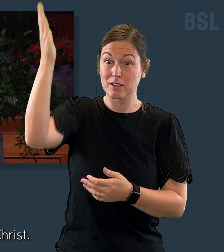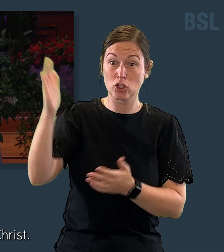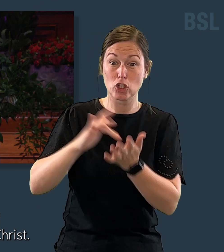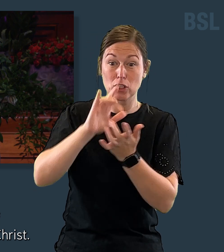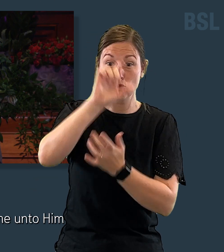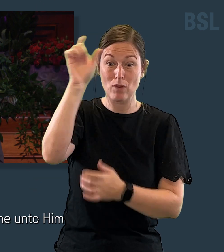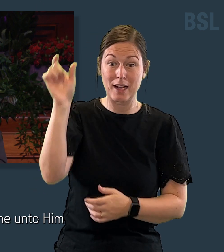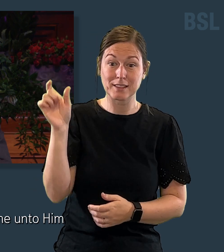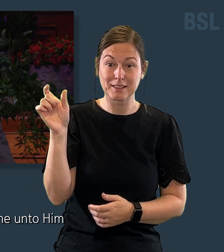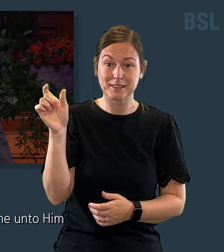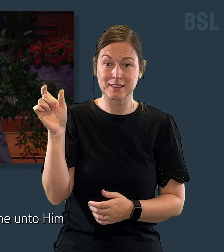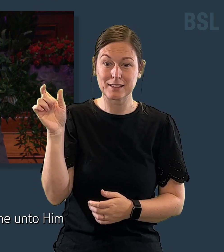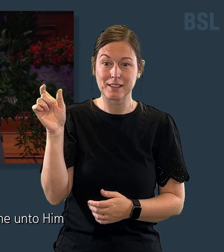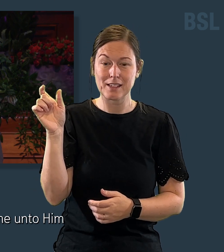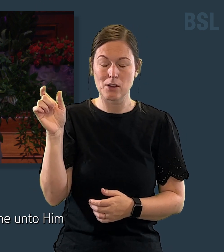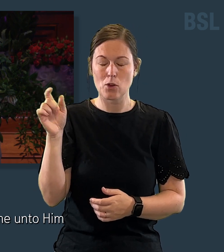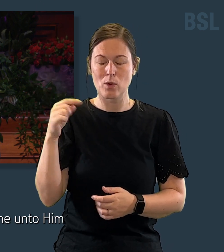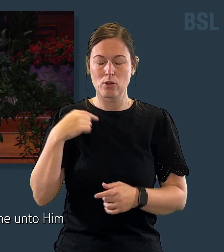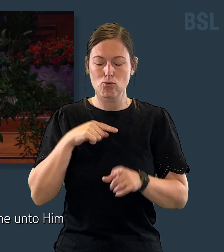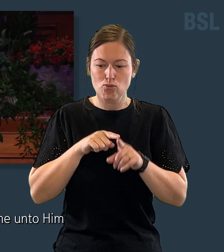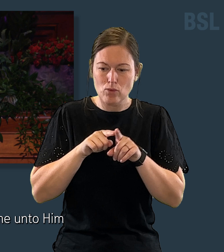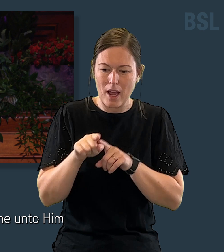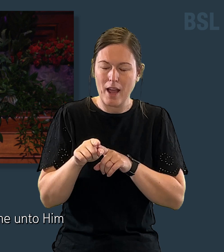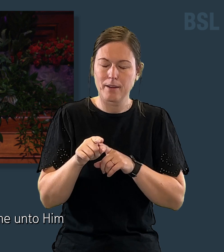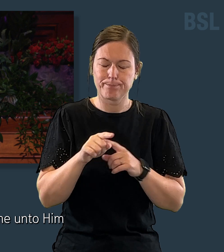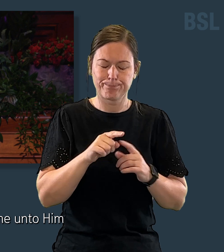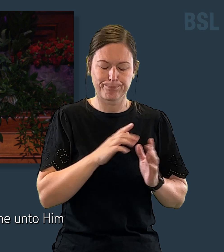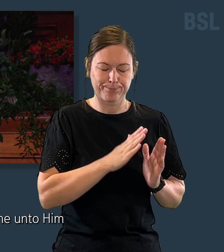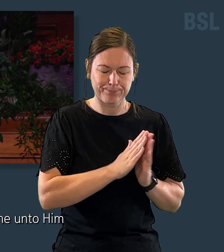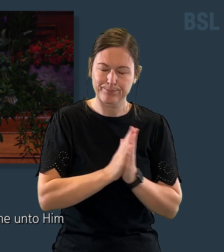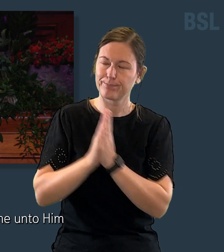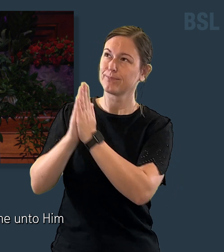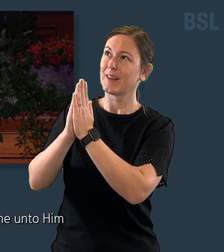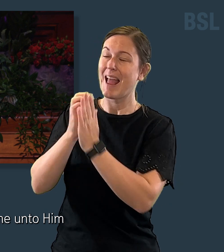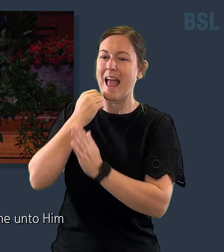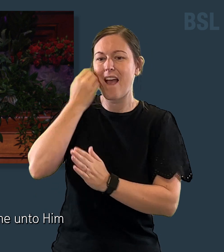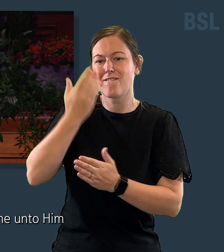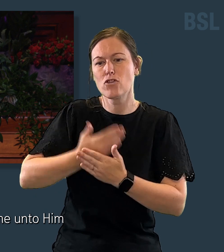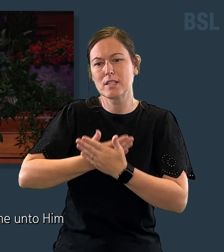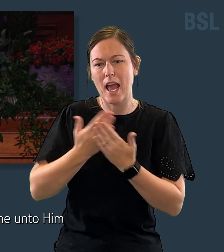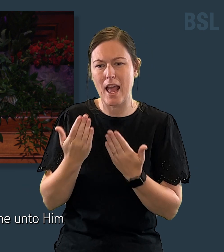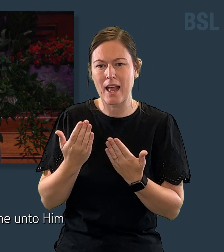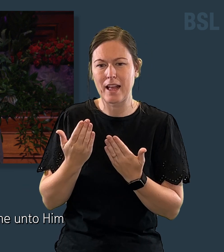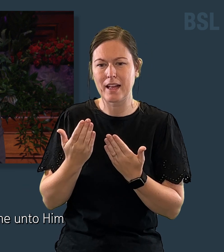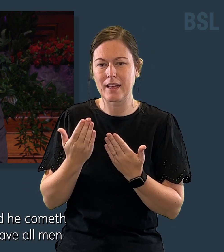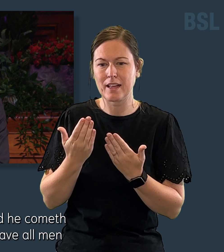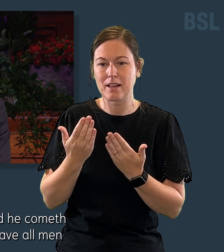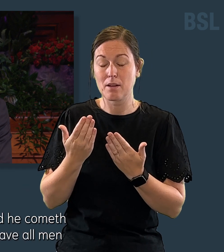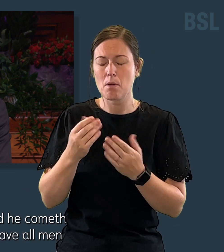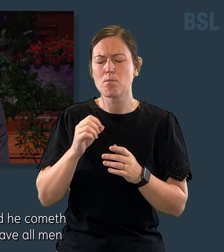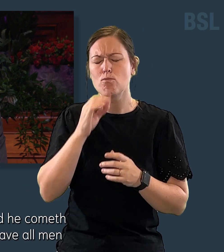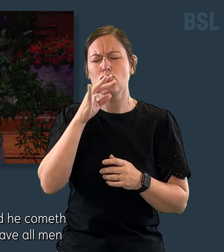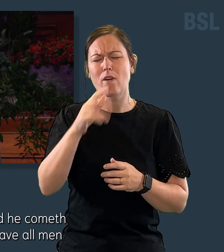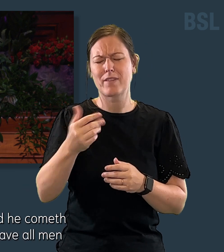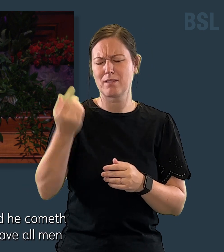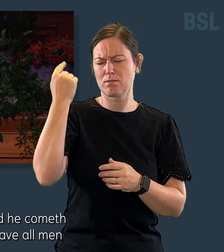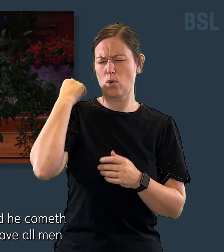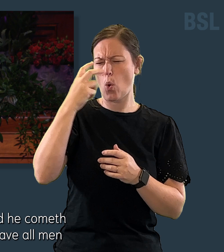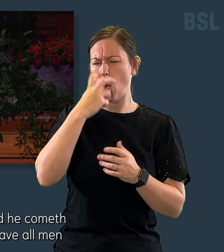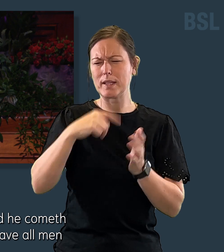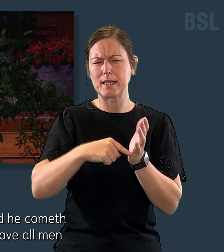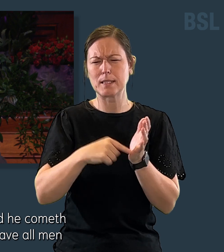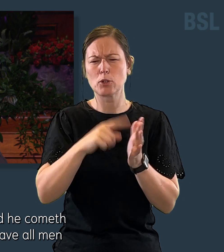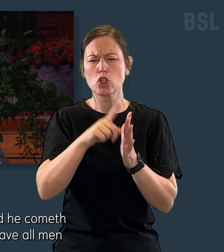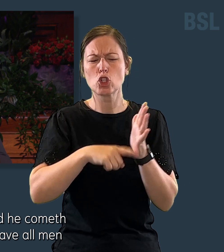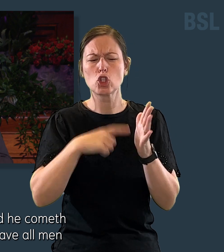Christ, as we intentionally seek to come unto Him each and every day. The prophet Jacob taught,